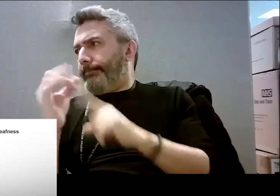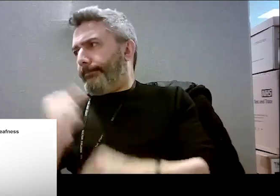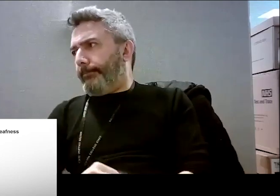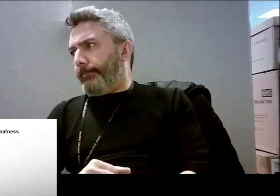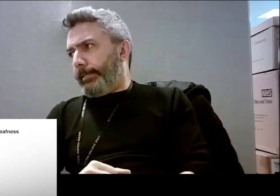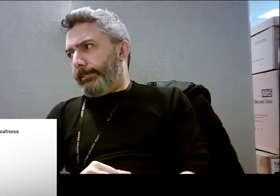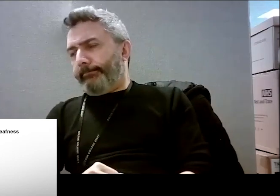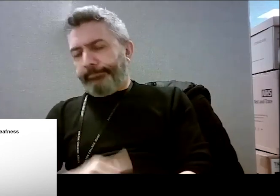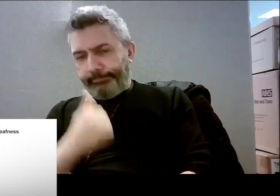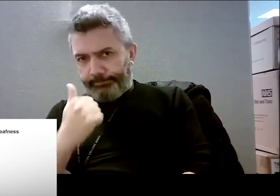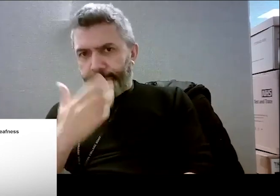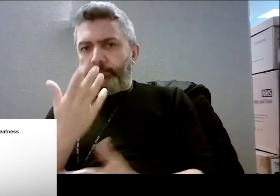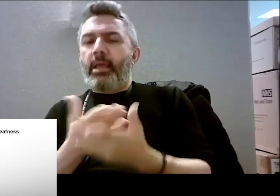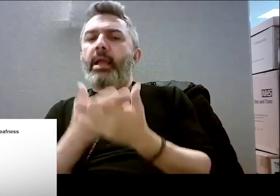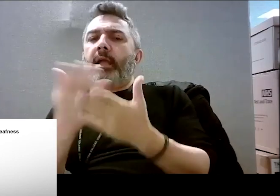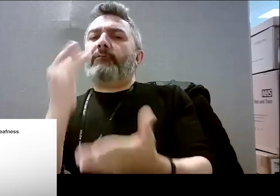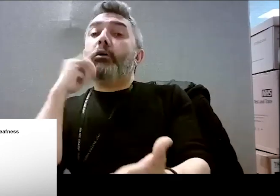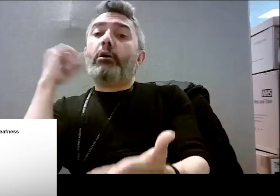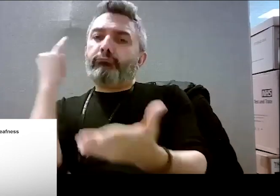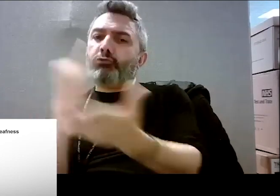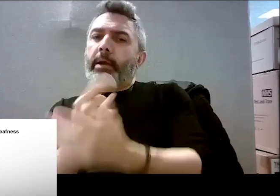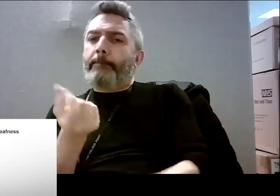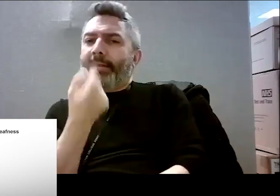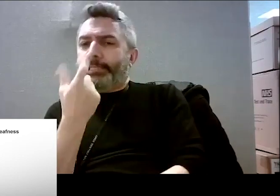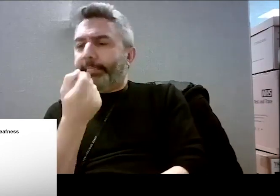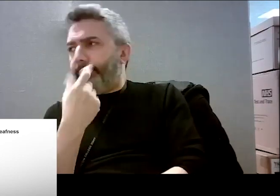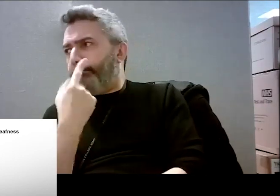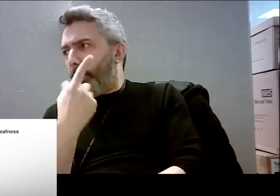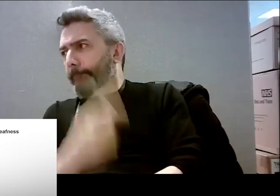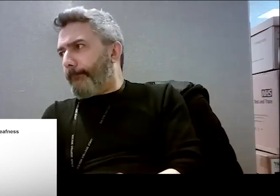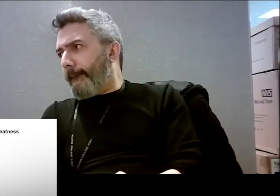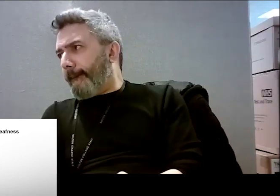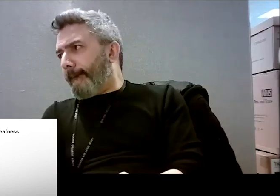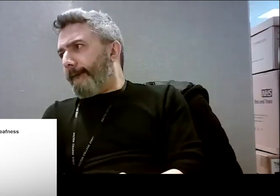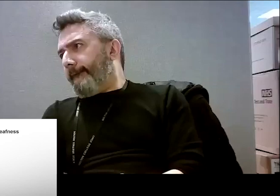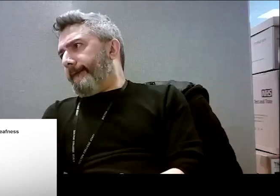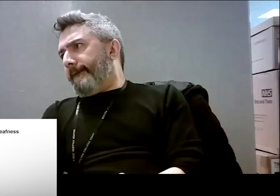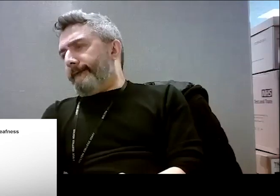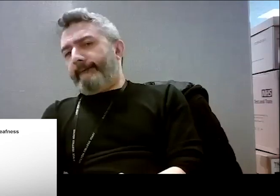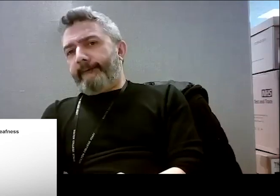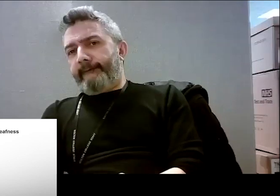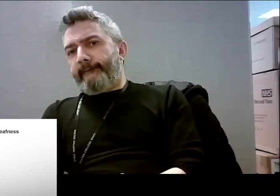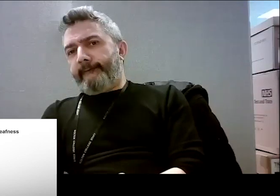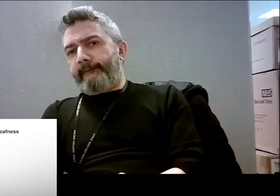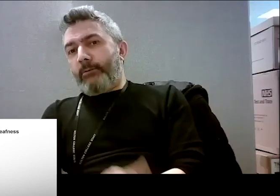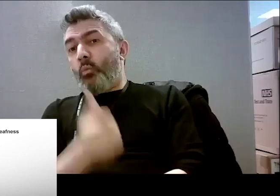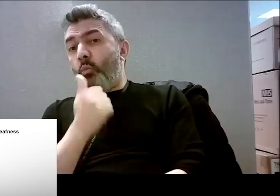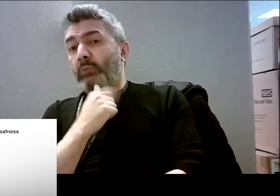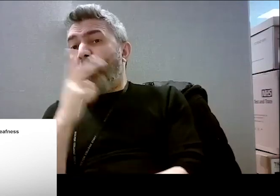And she went to see the GP, and the GP gave her the wrong medication.